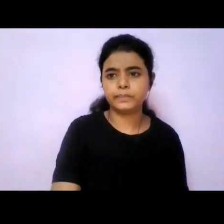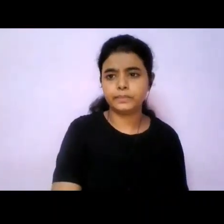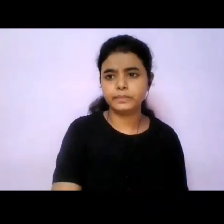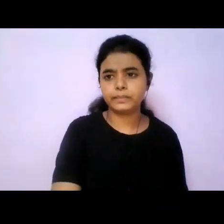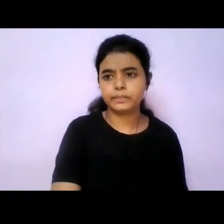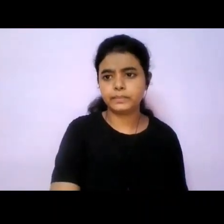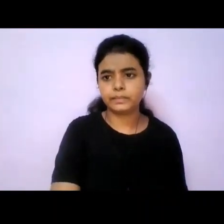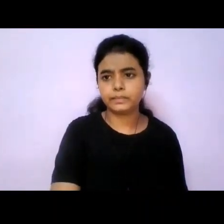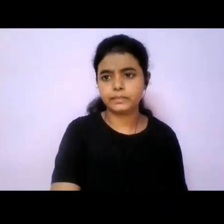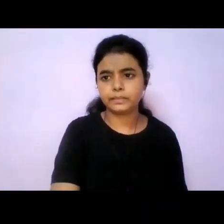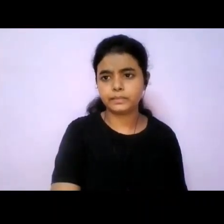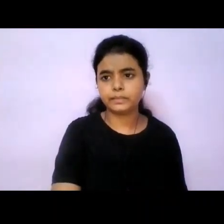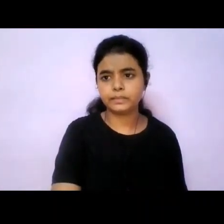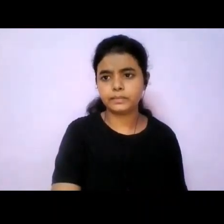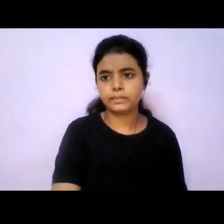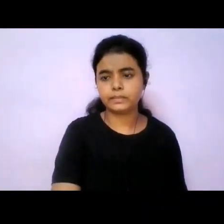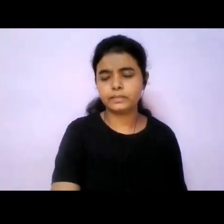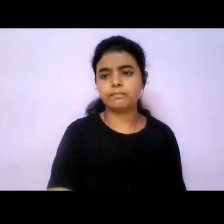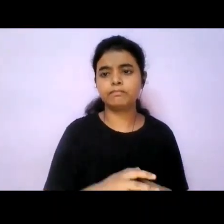desiring connection with one another.